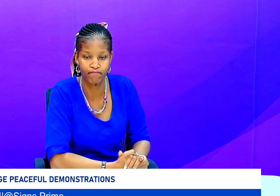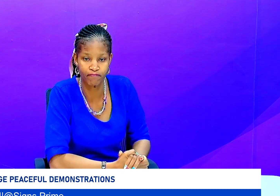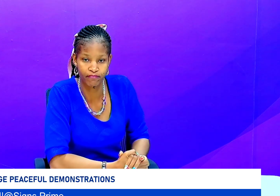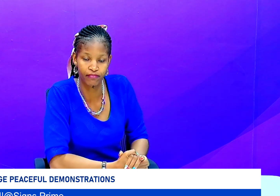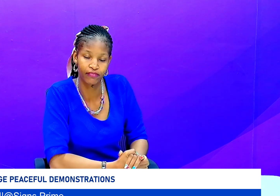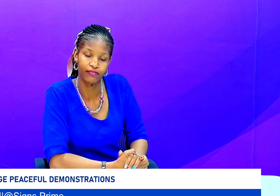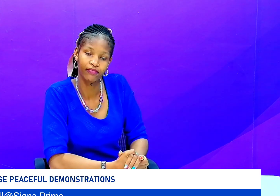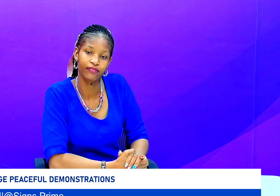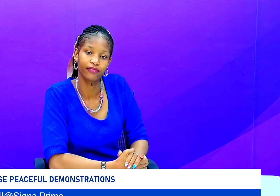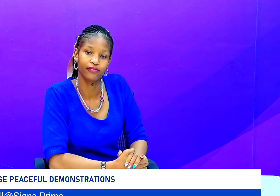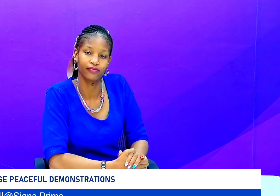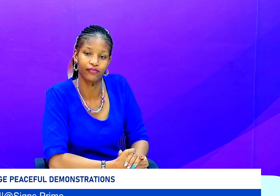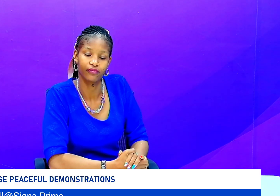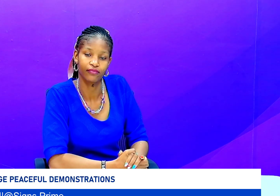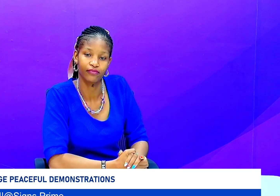irregularities.